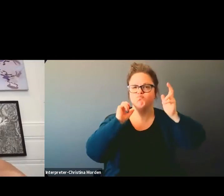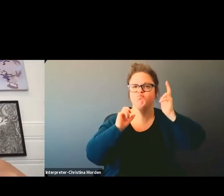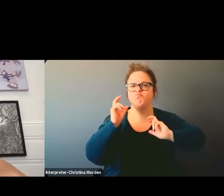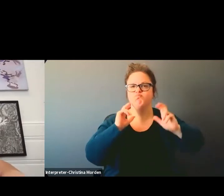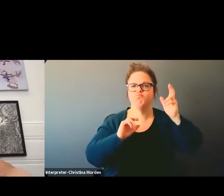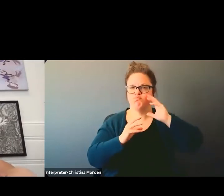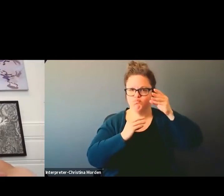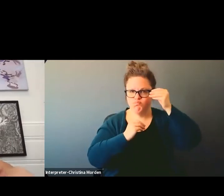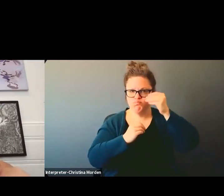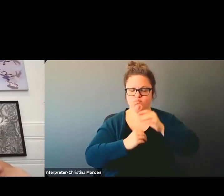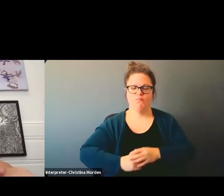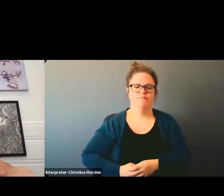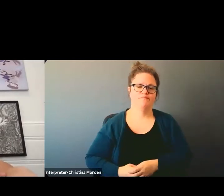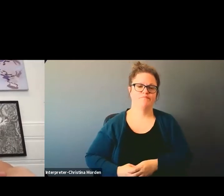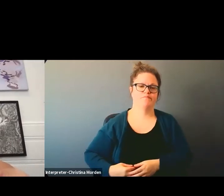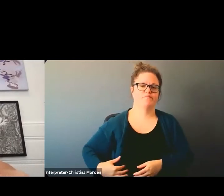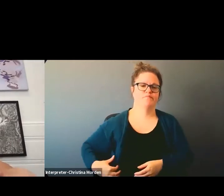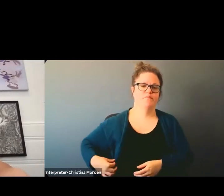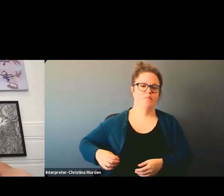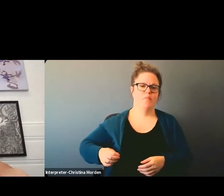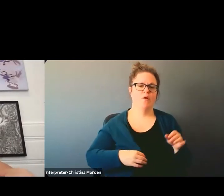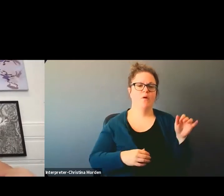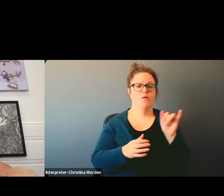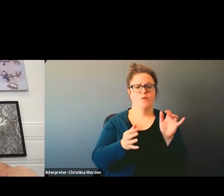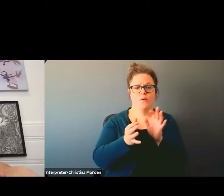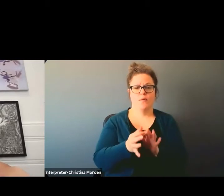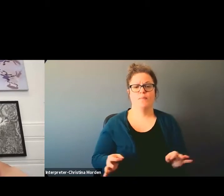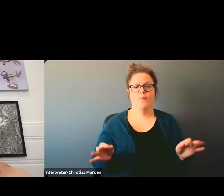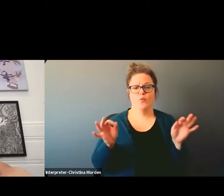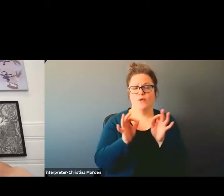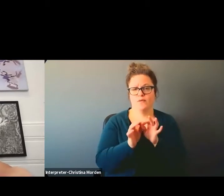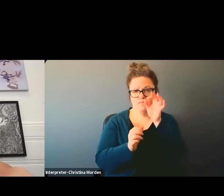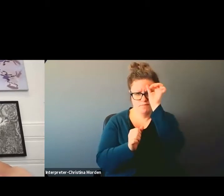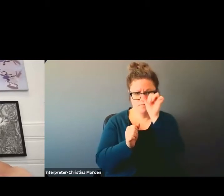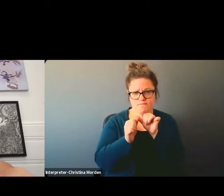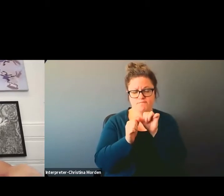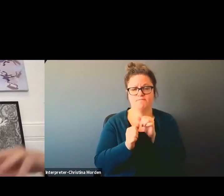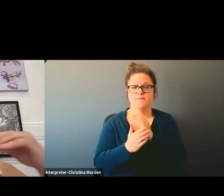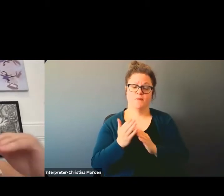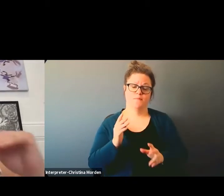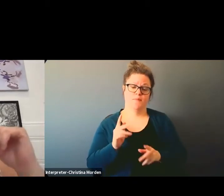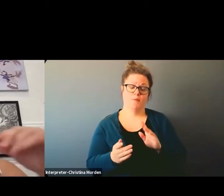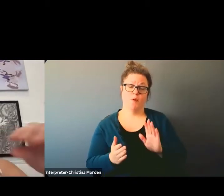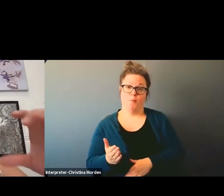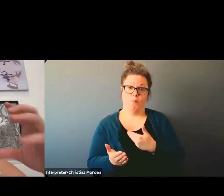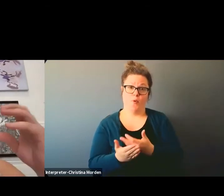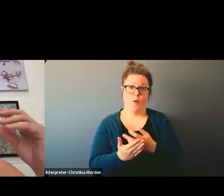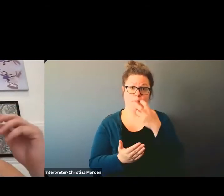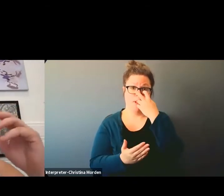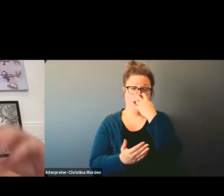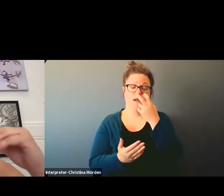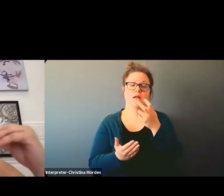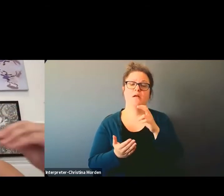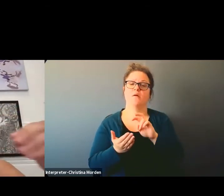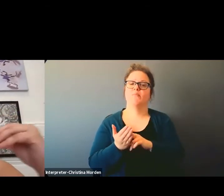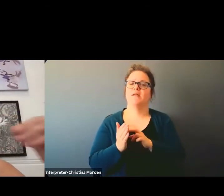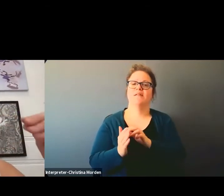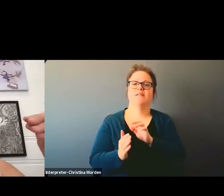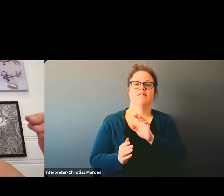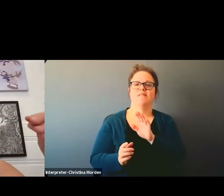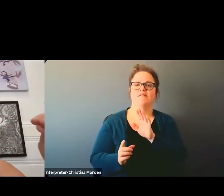And also another important thing to keep in mind is that some people, especially if they're born blind, they won't have the same frames